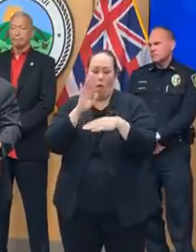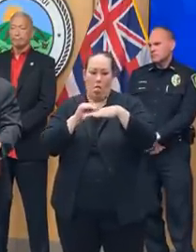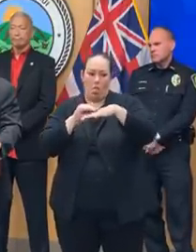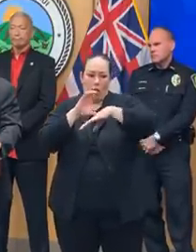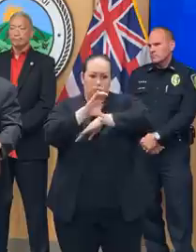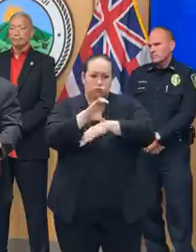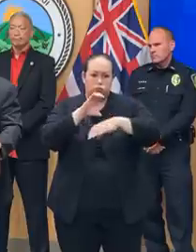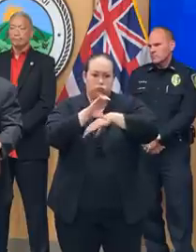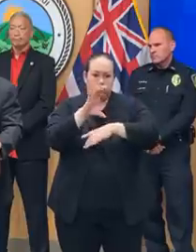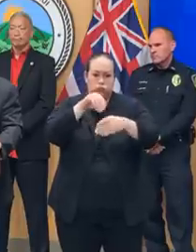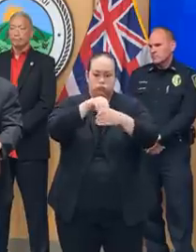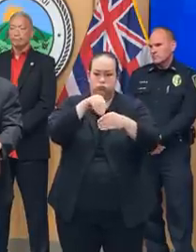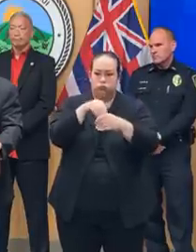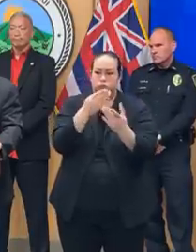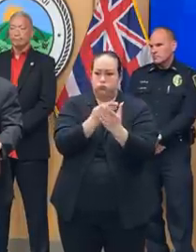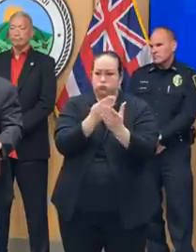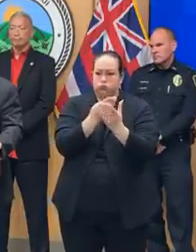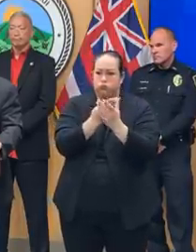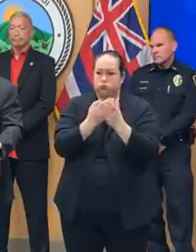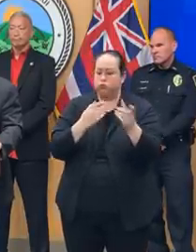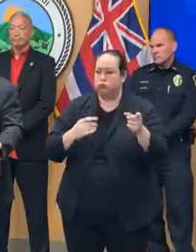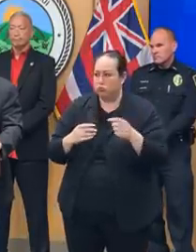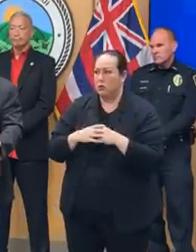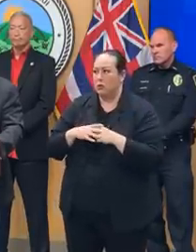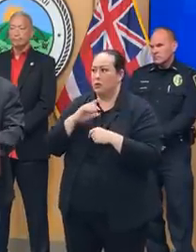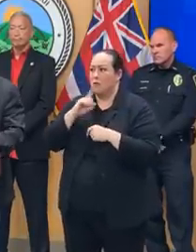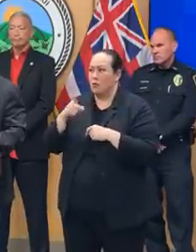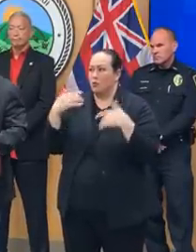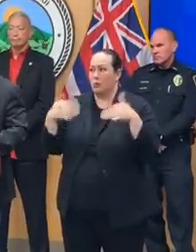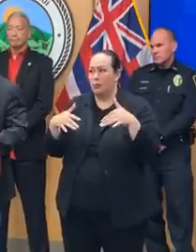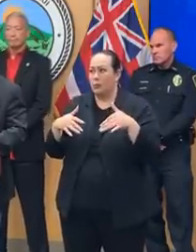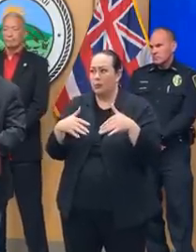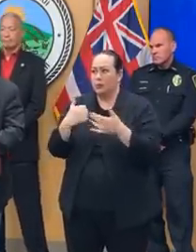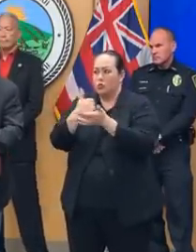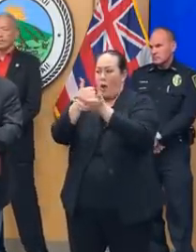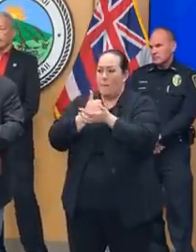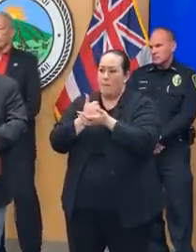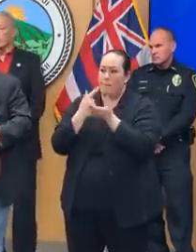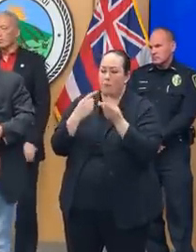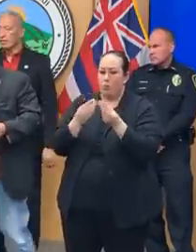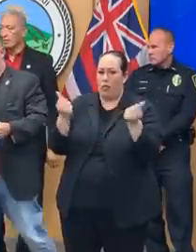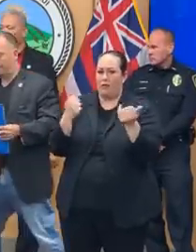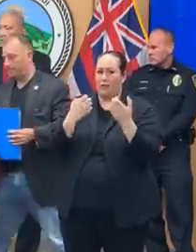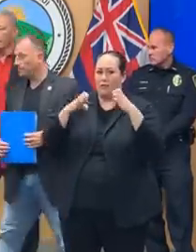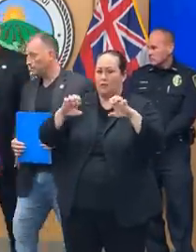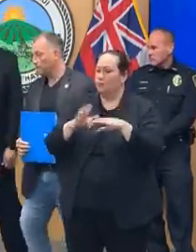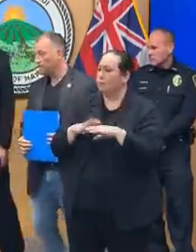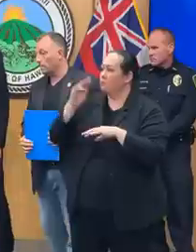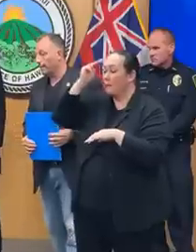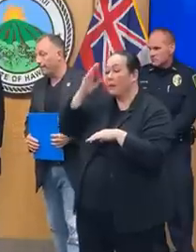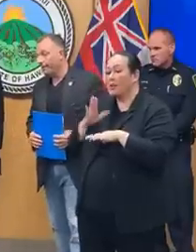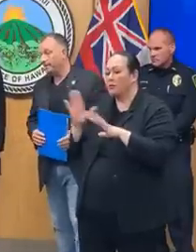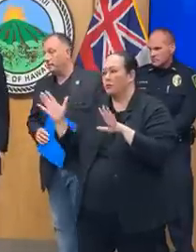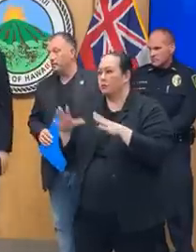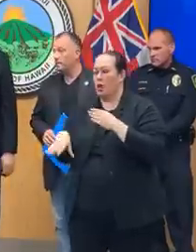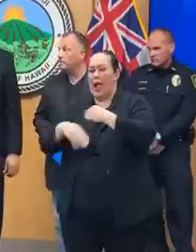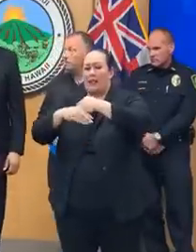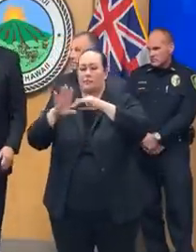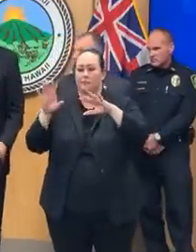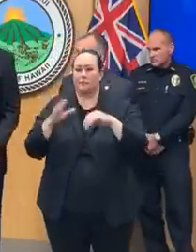in kind of an extraordinary way through relief efforts, and that's going to help us survive. If I can just add to that, in the short